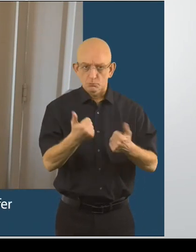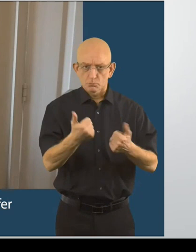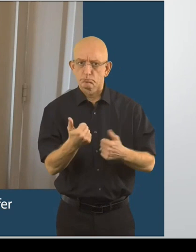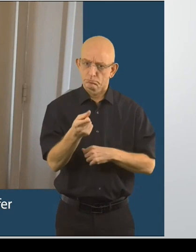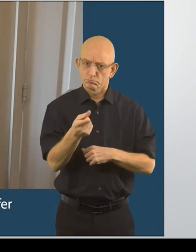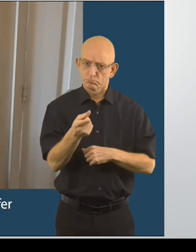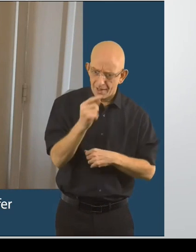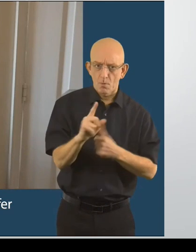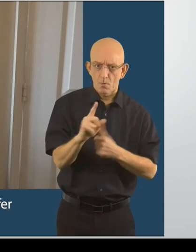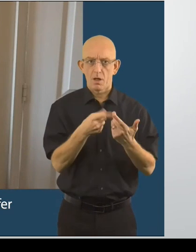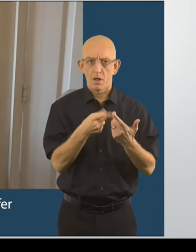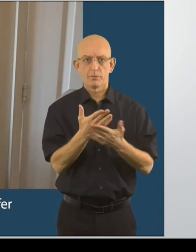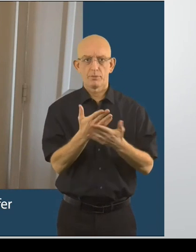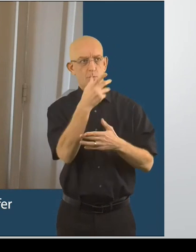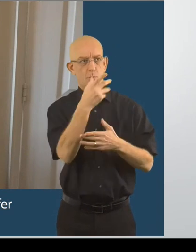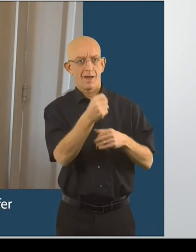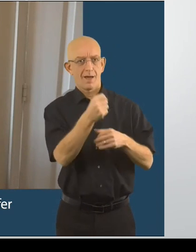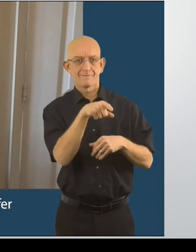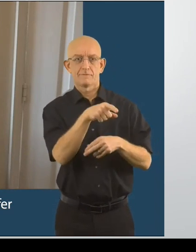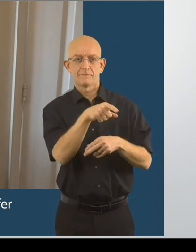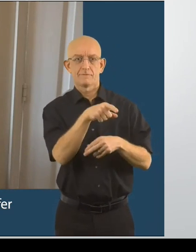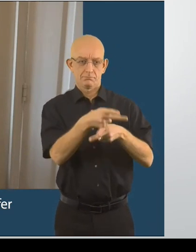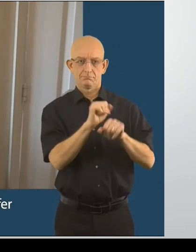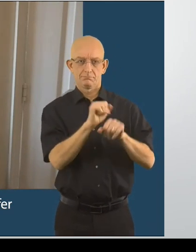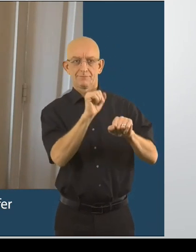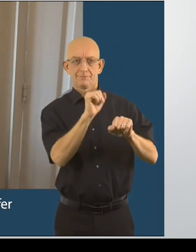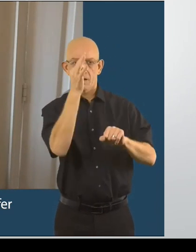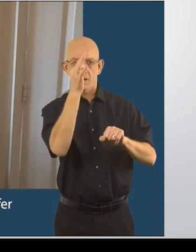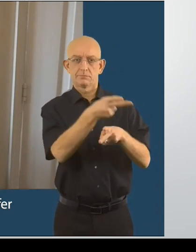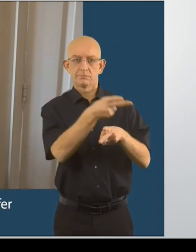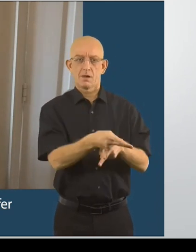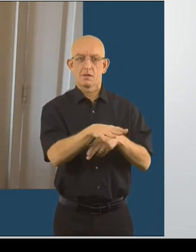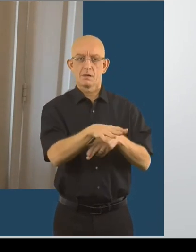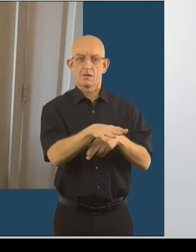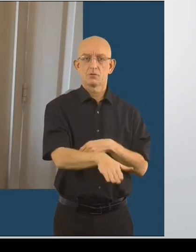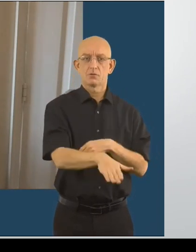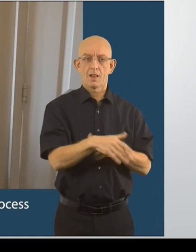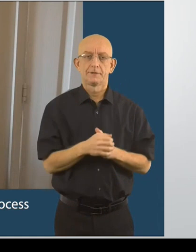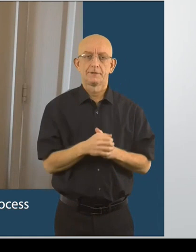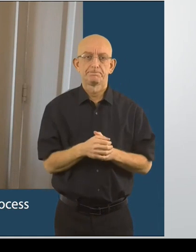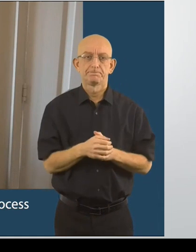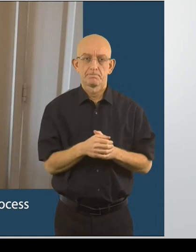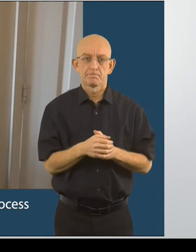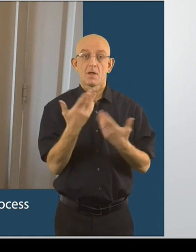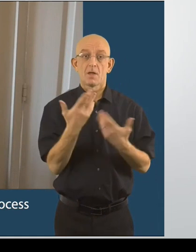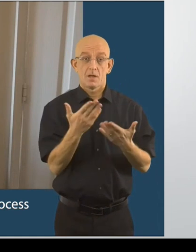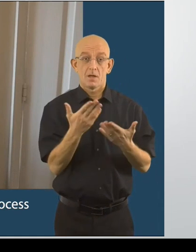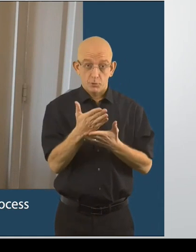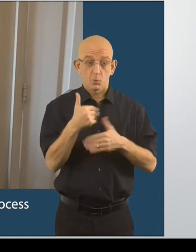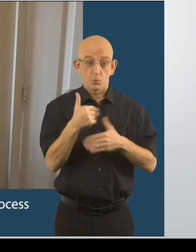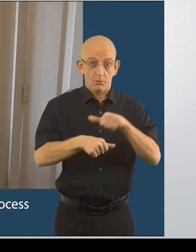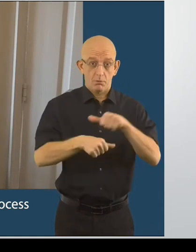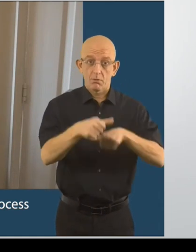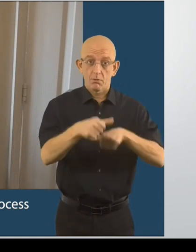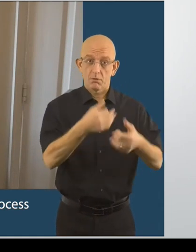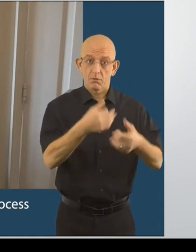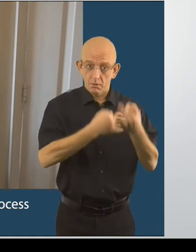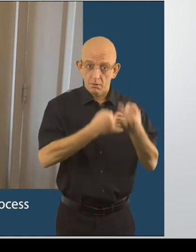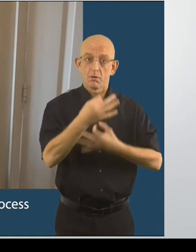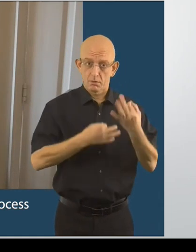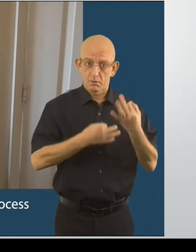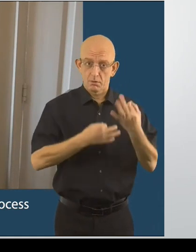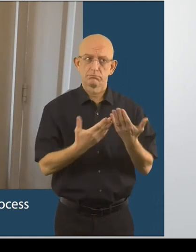different and positive about what I could offer to a looked after child. So I went through the